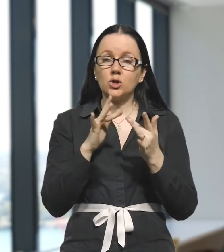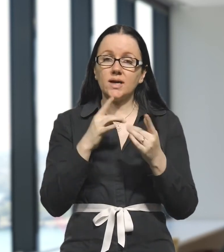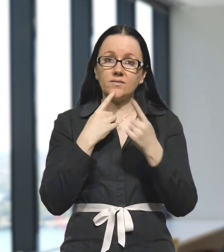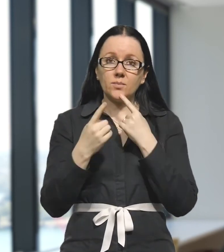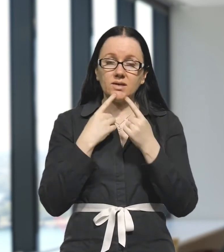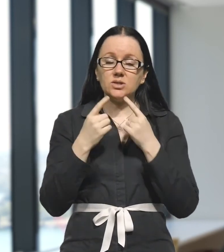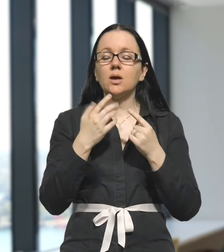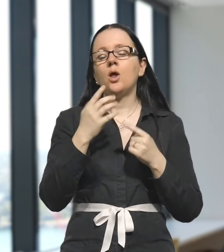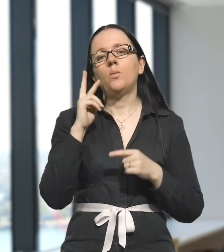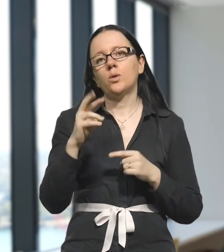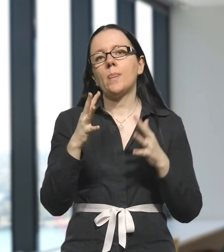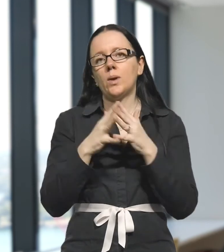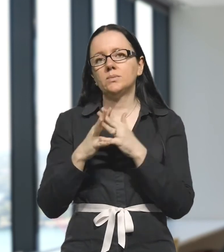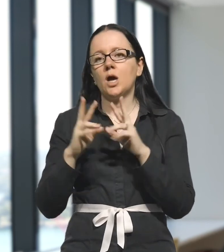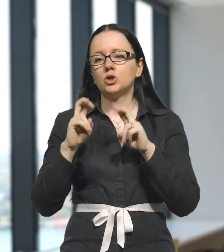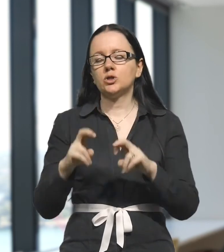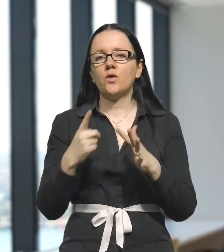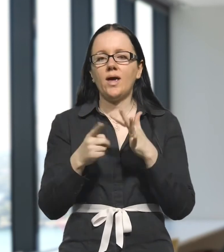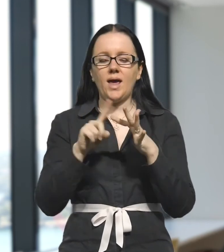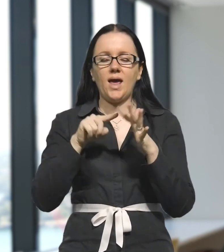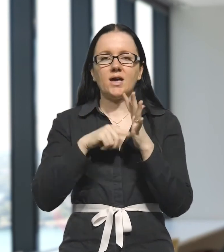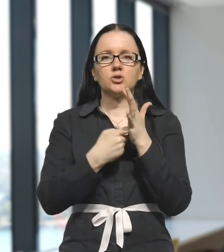search Extra Care. Thank you for